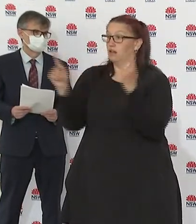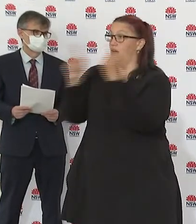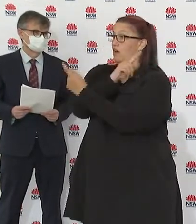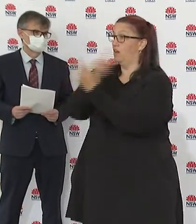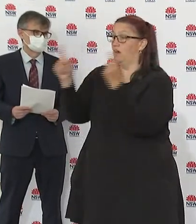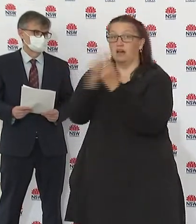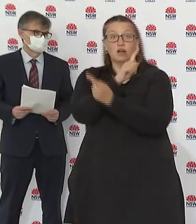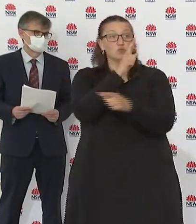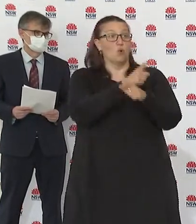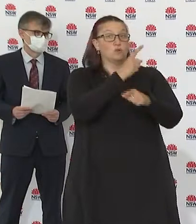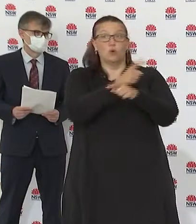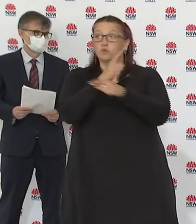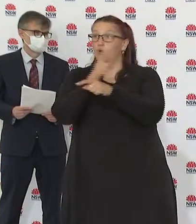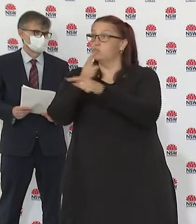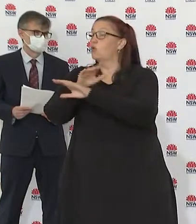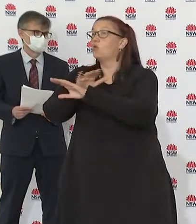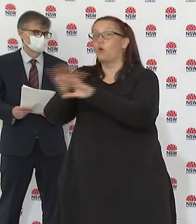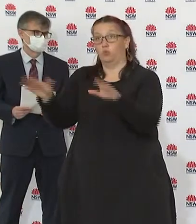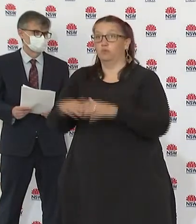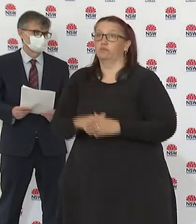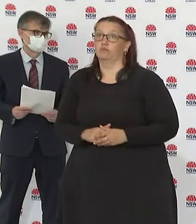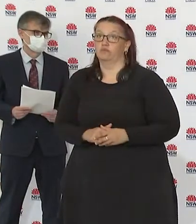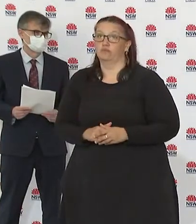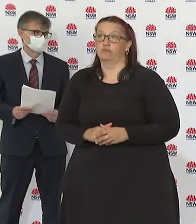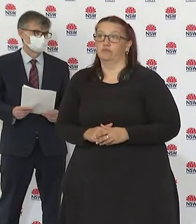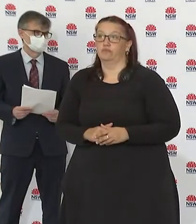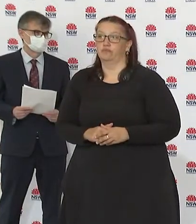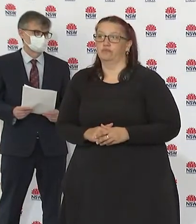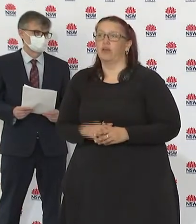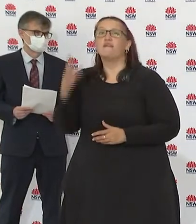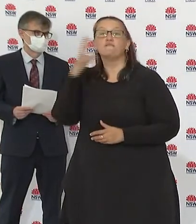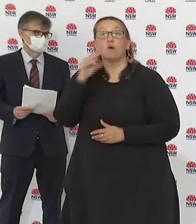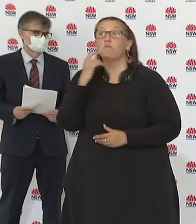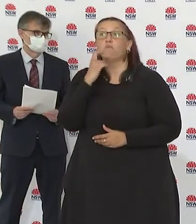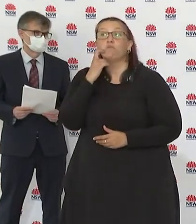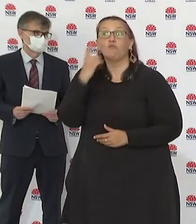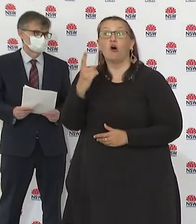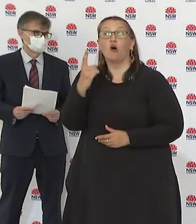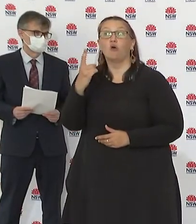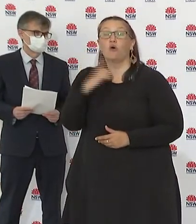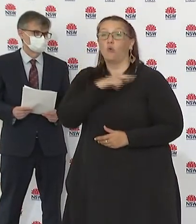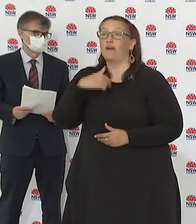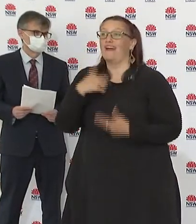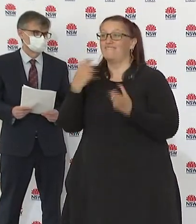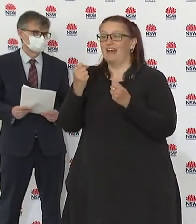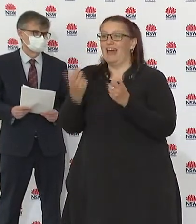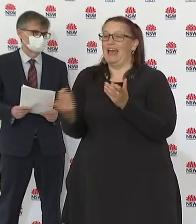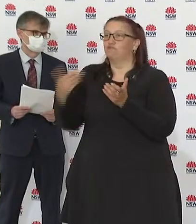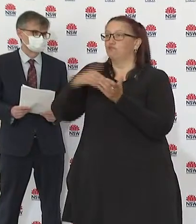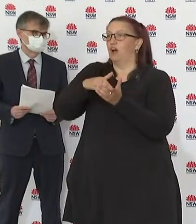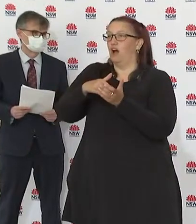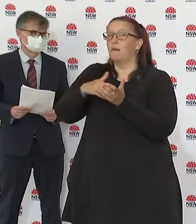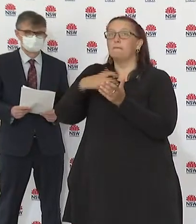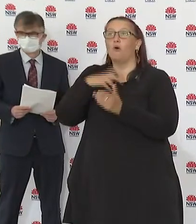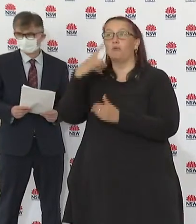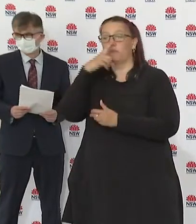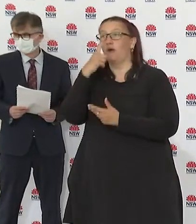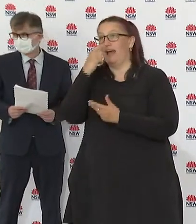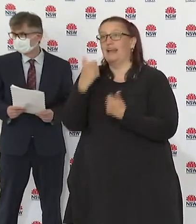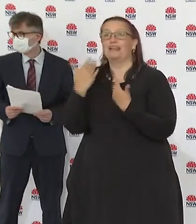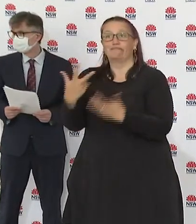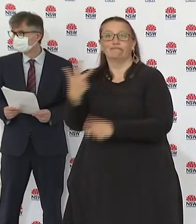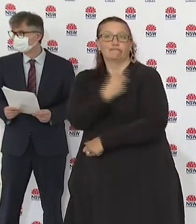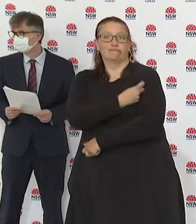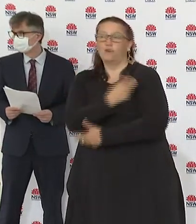Dr. Chan's announcement, want to convey that pleasingly from tomorrow, we have increased our presence of pharmacists in southwestern and